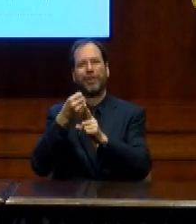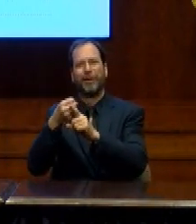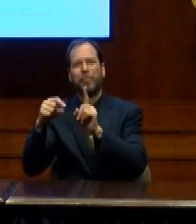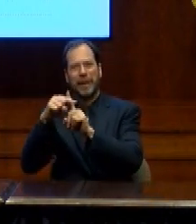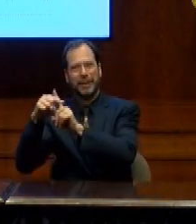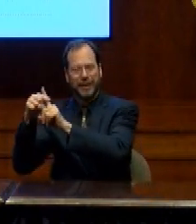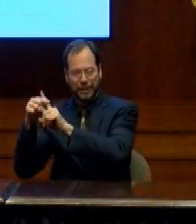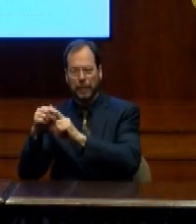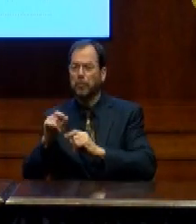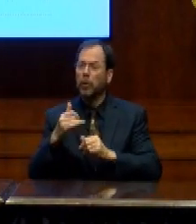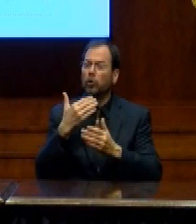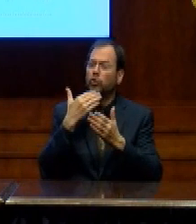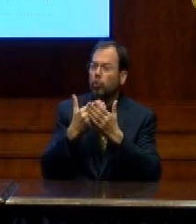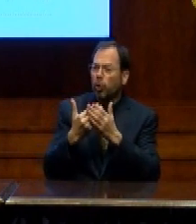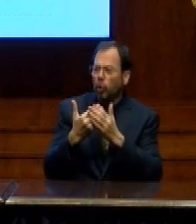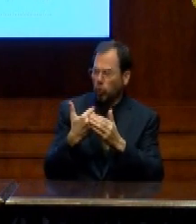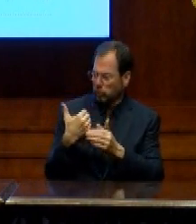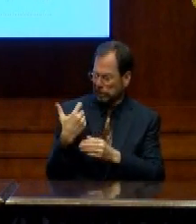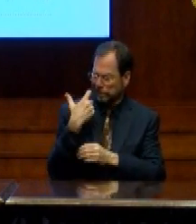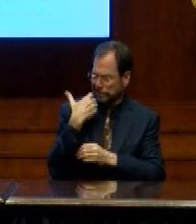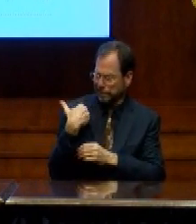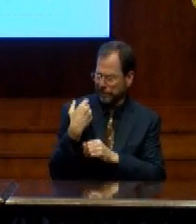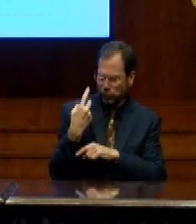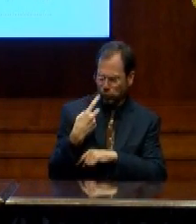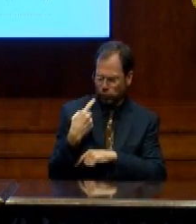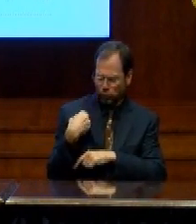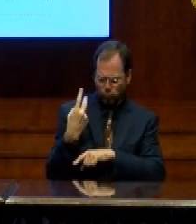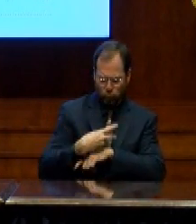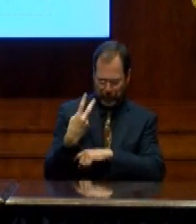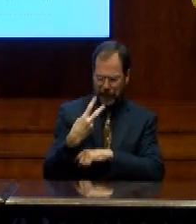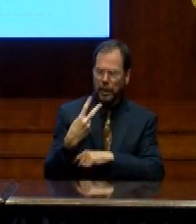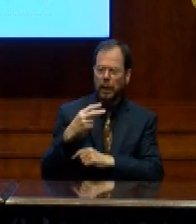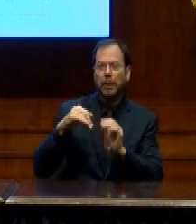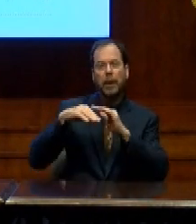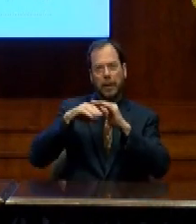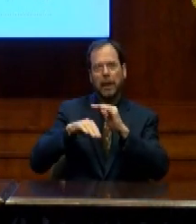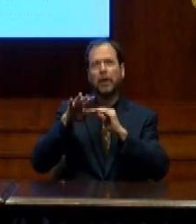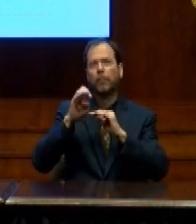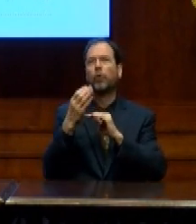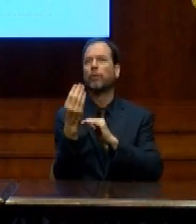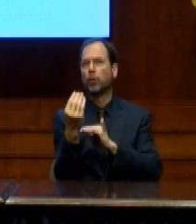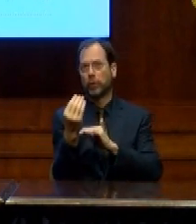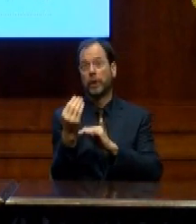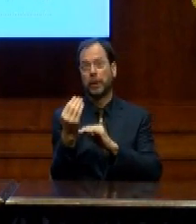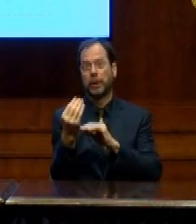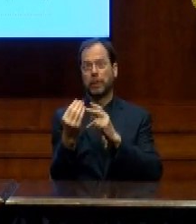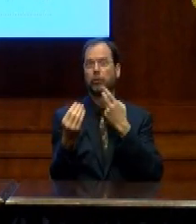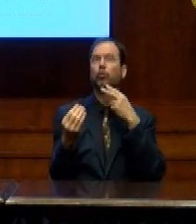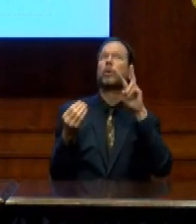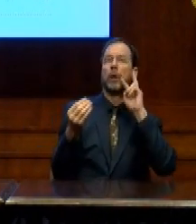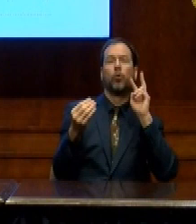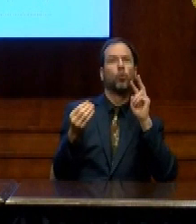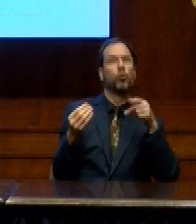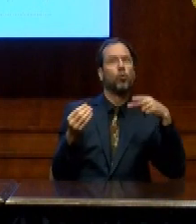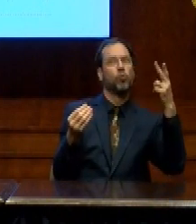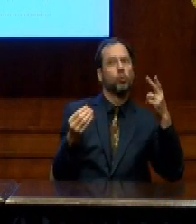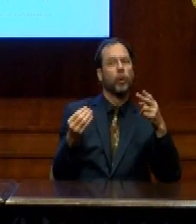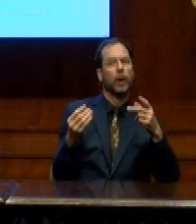It is good that the two most recent days are far below the 414 that was 2 days